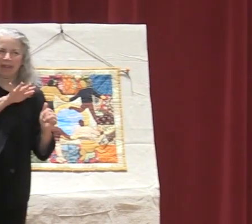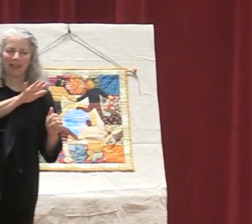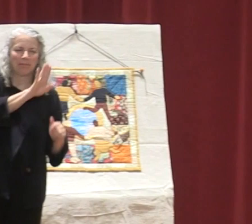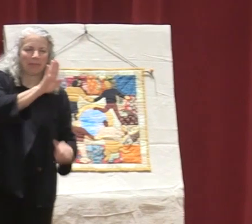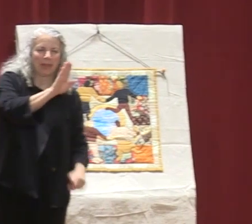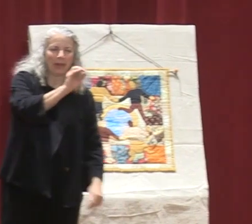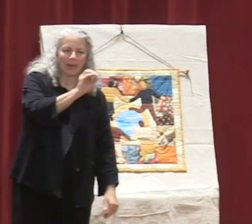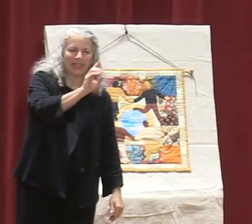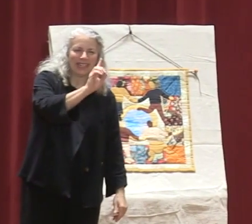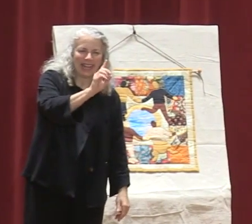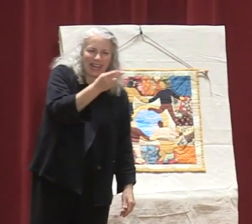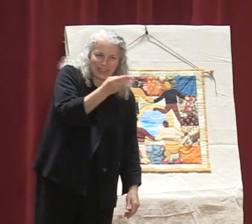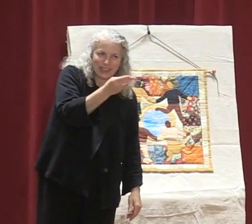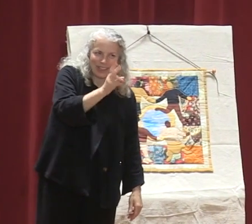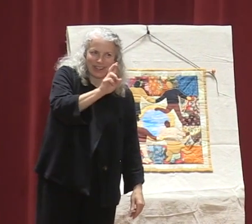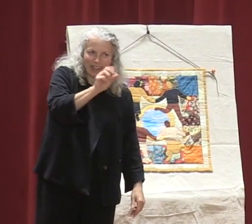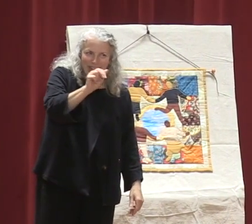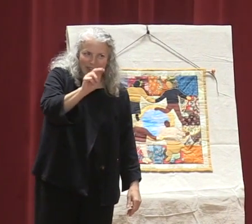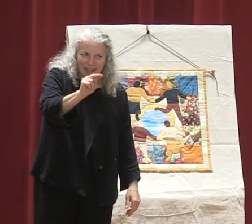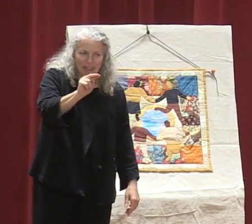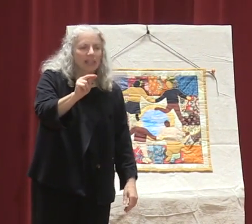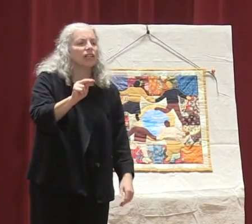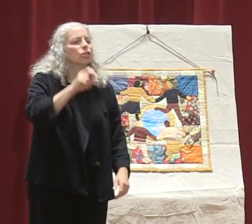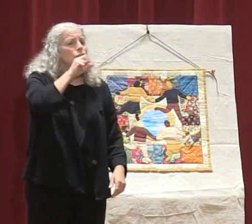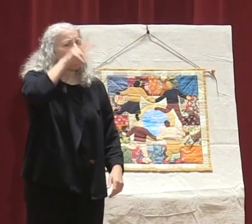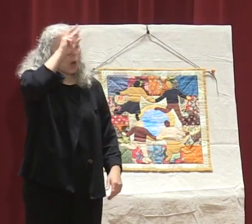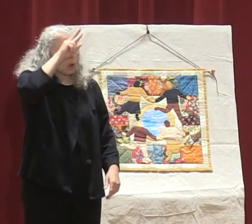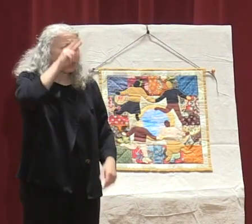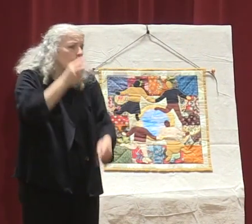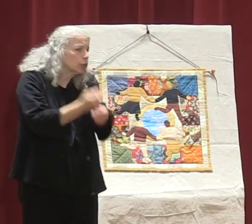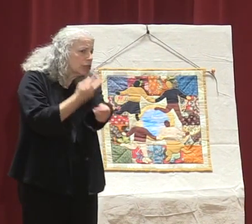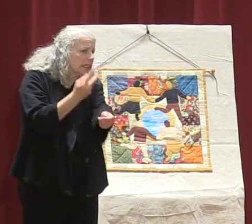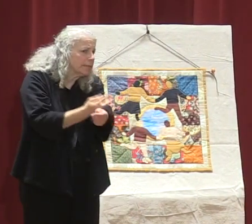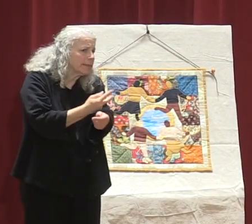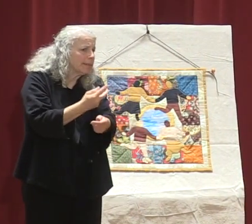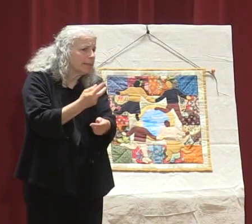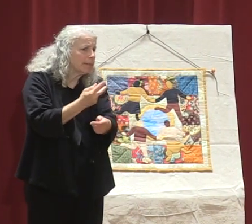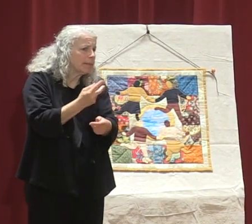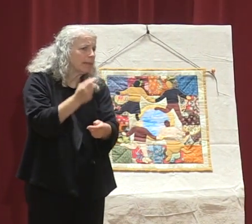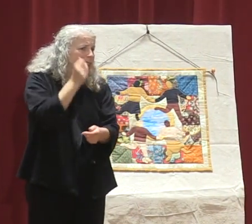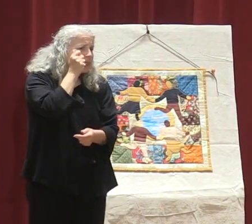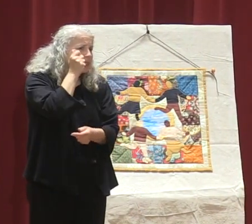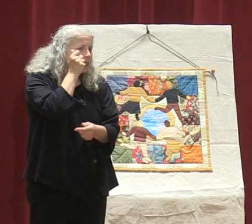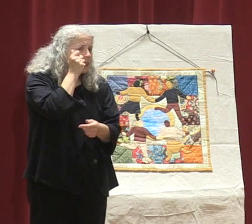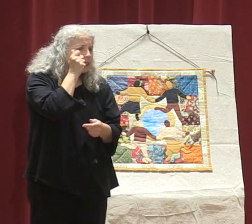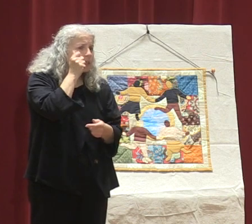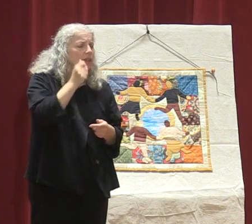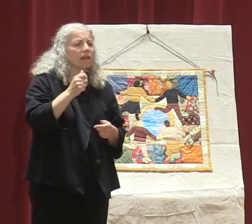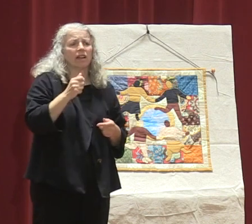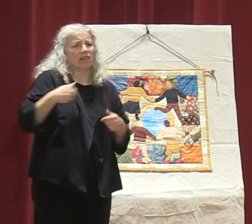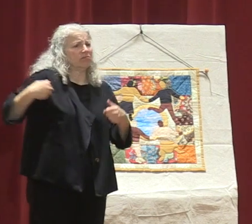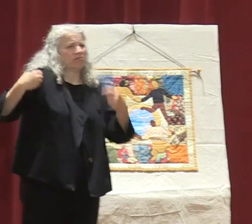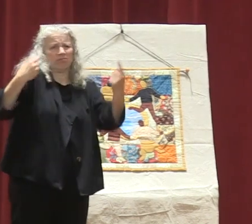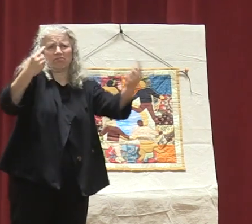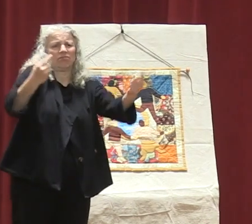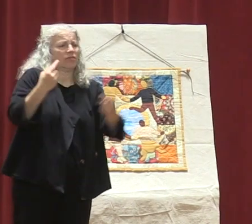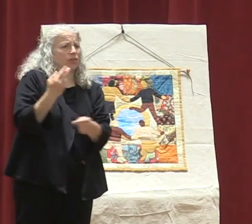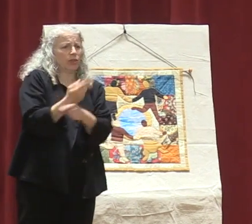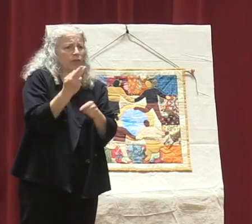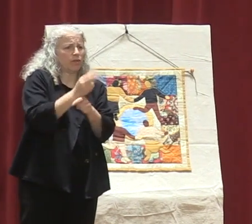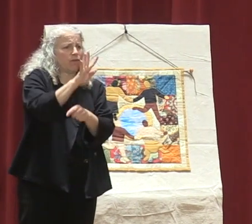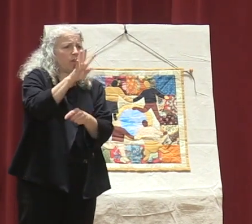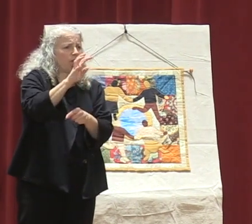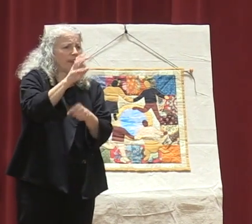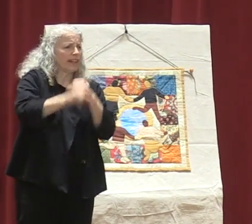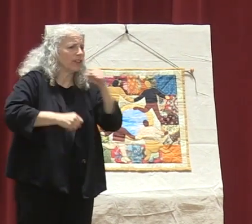Bodhran. It is a goatskin or a sheepskin drum that goes back over four centuries in